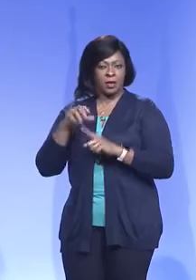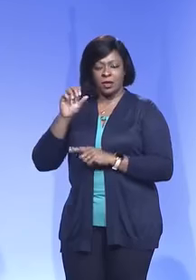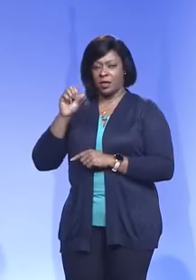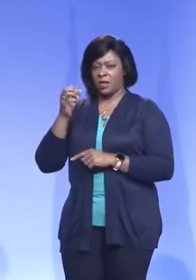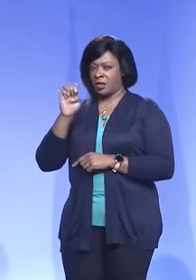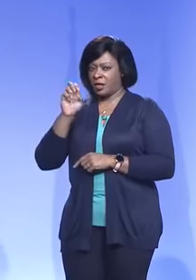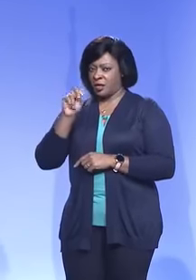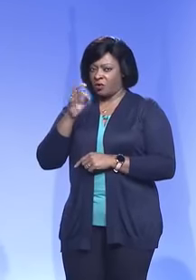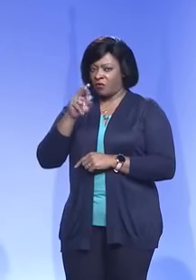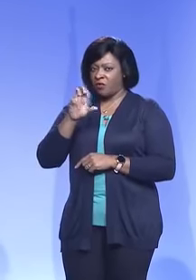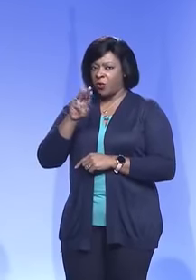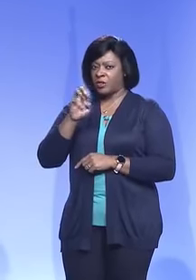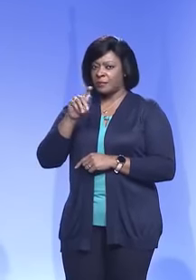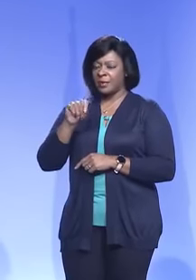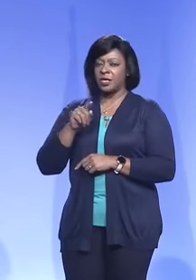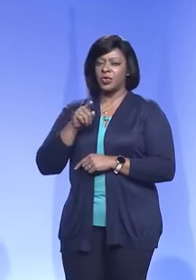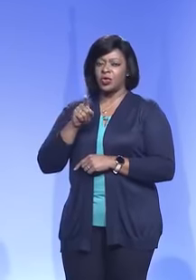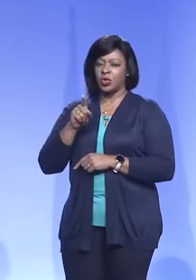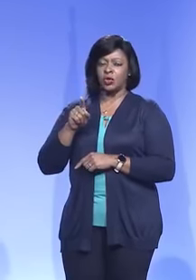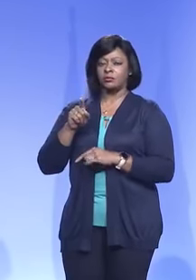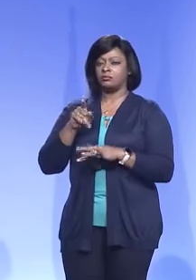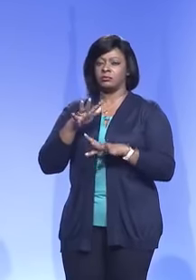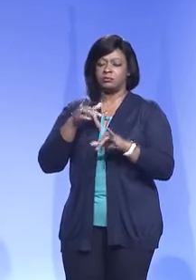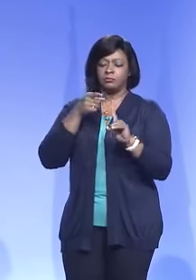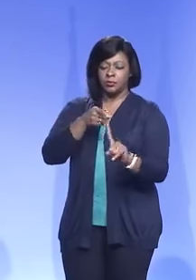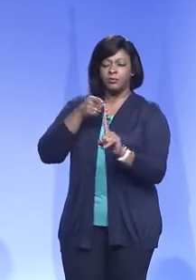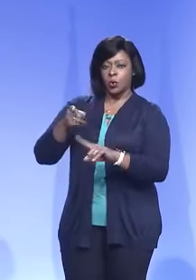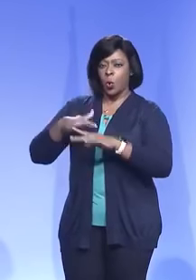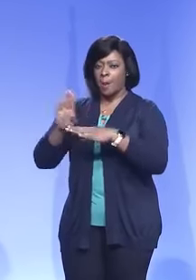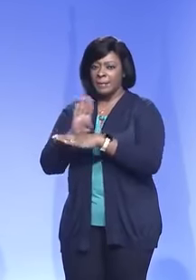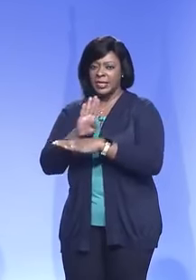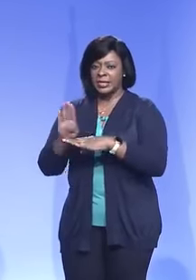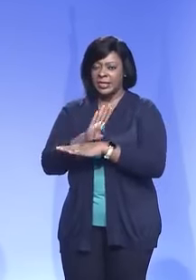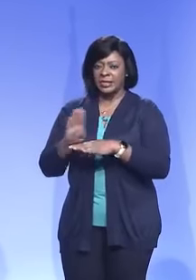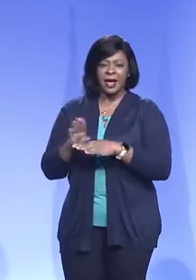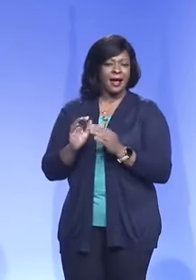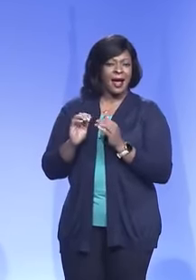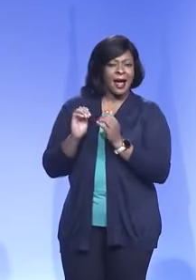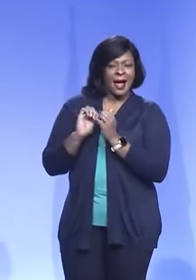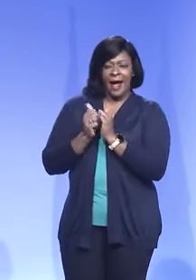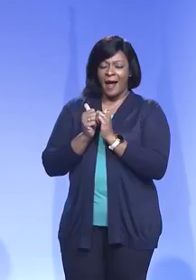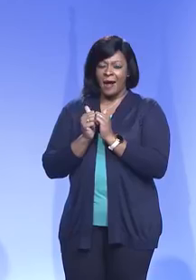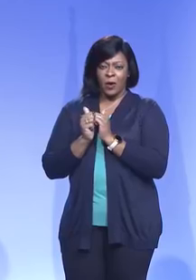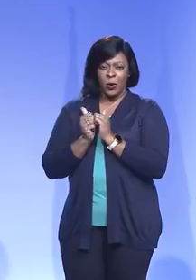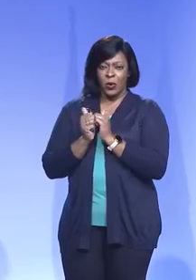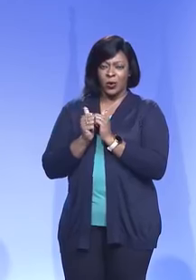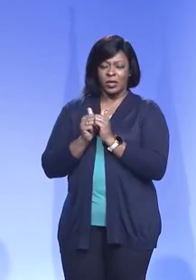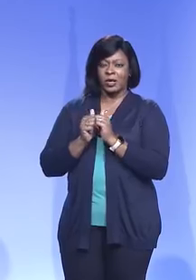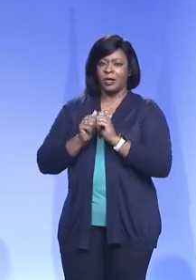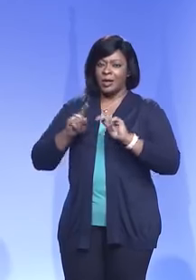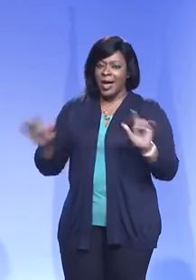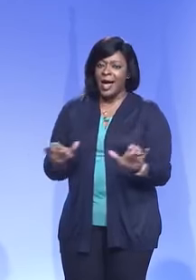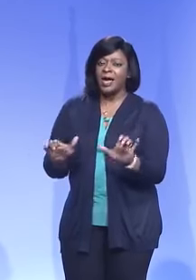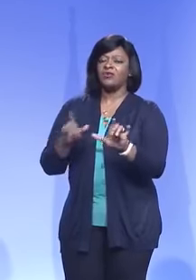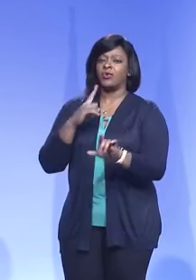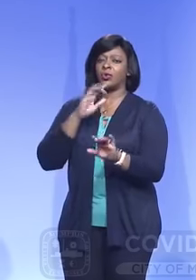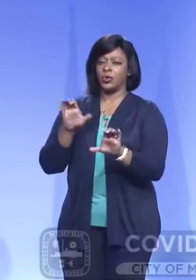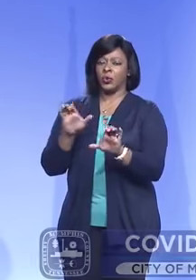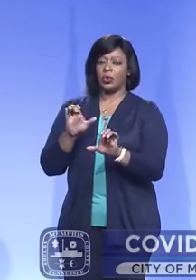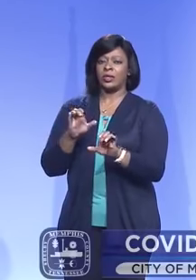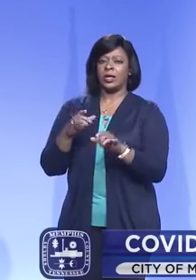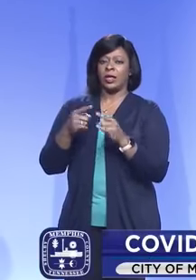enforcement and that you all were cracking down on the businesses. How proactive are you being as